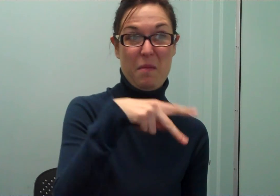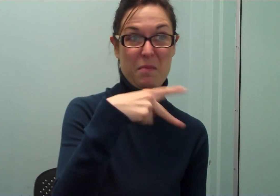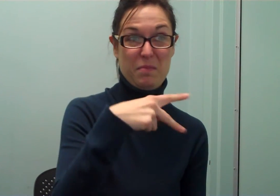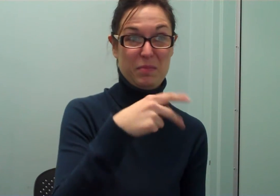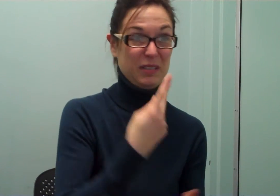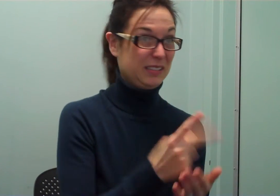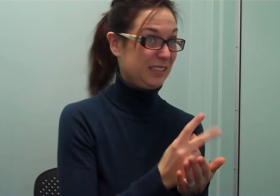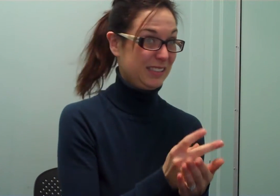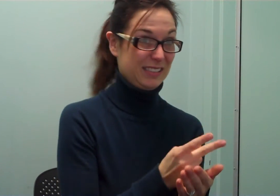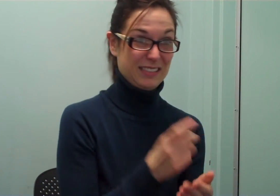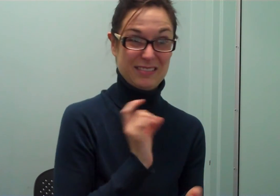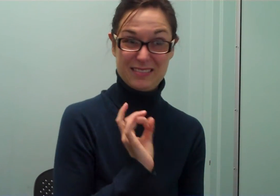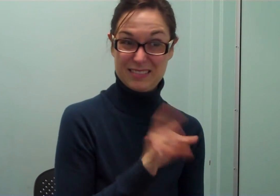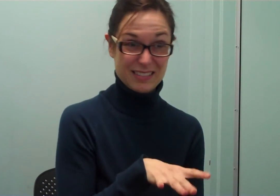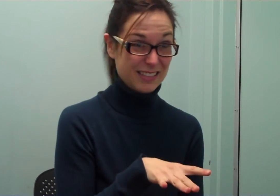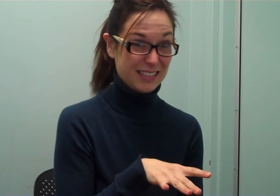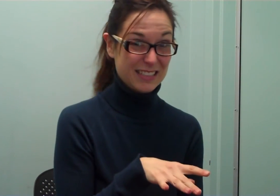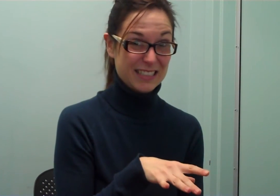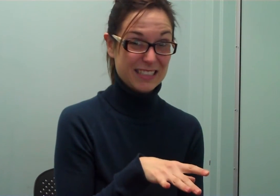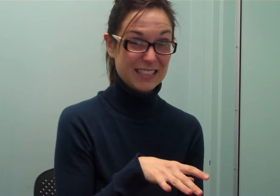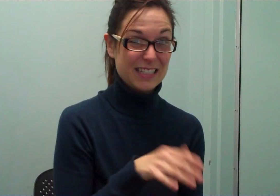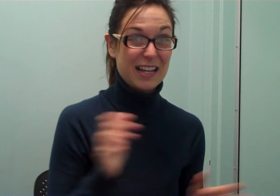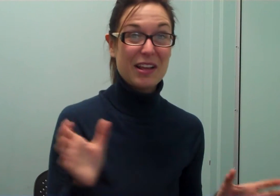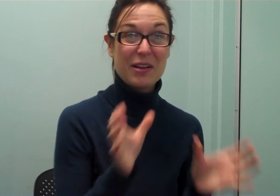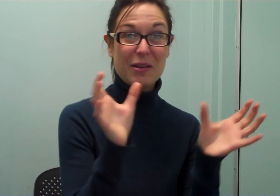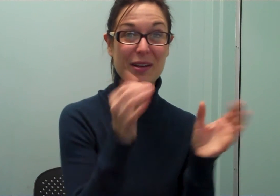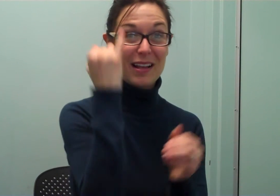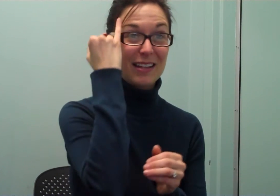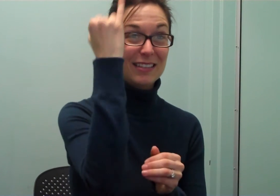help you with some decorating ideas.